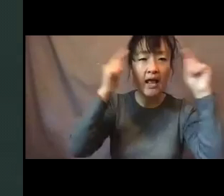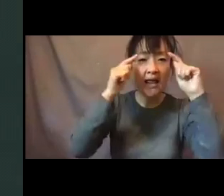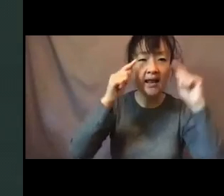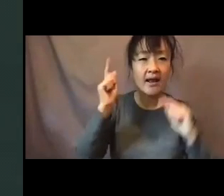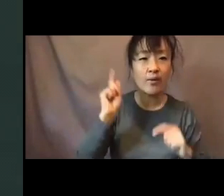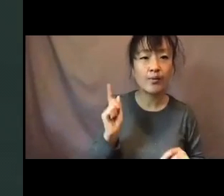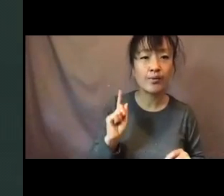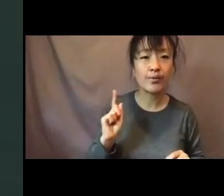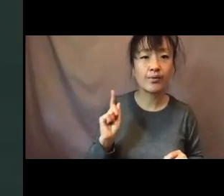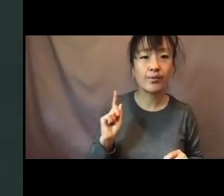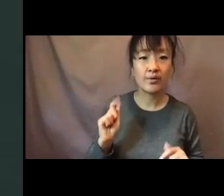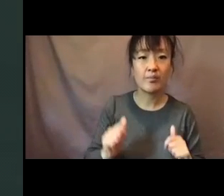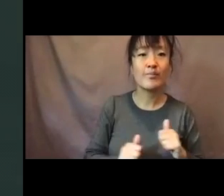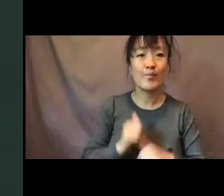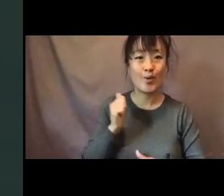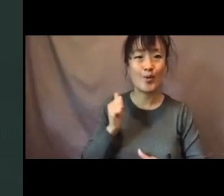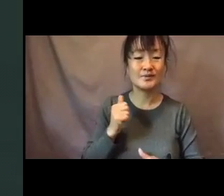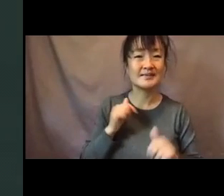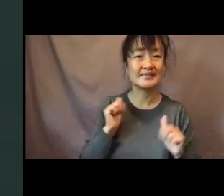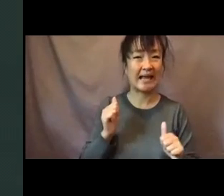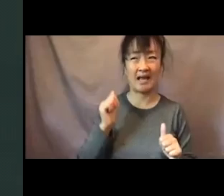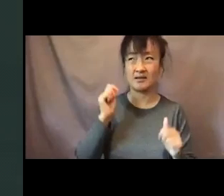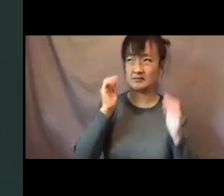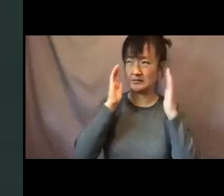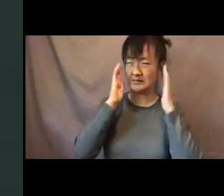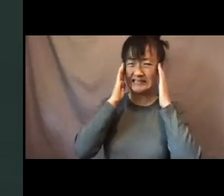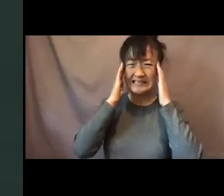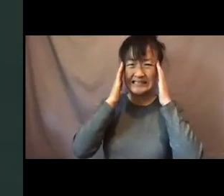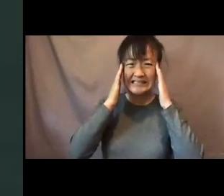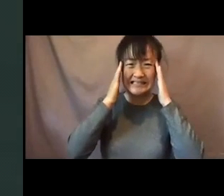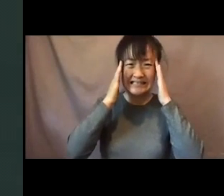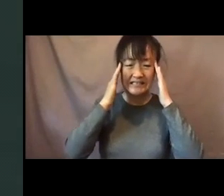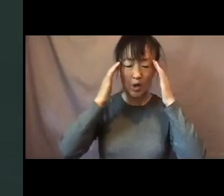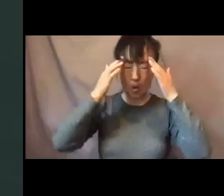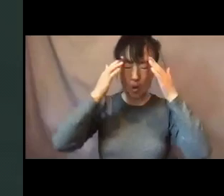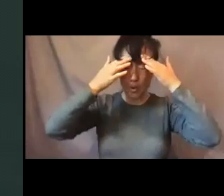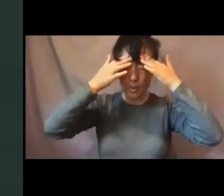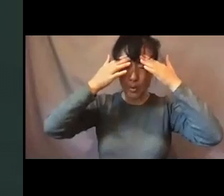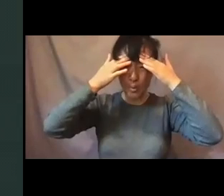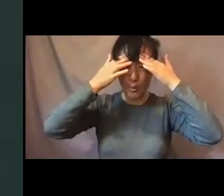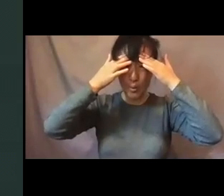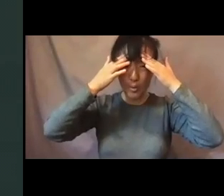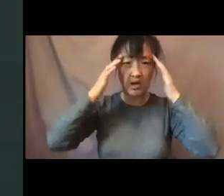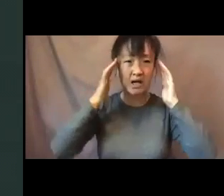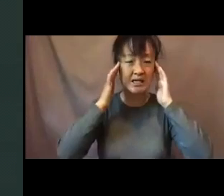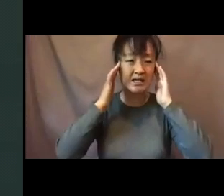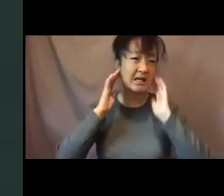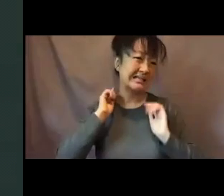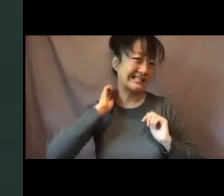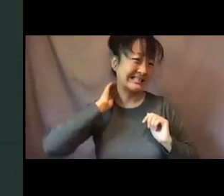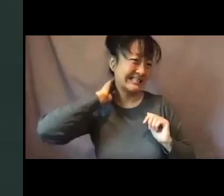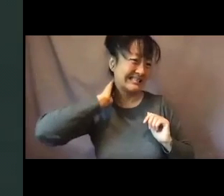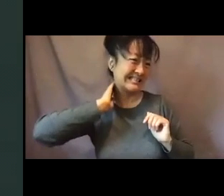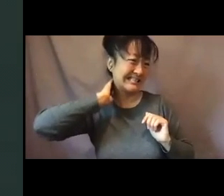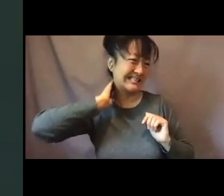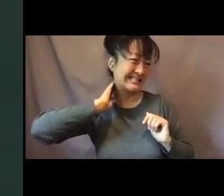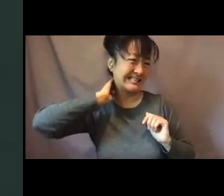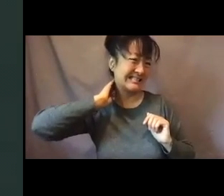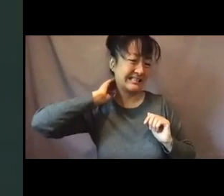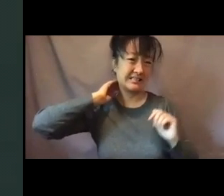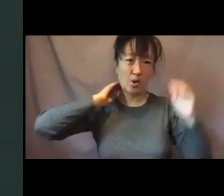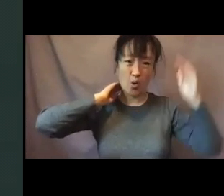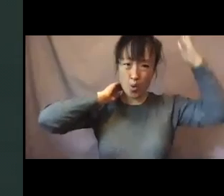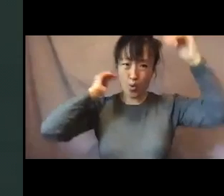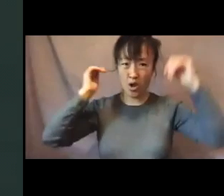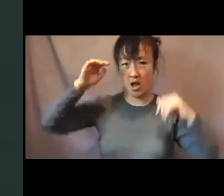know, most people will actually be able to identify, well, it's sort of more towards the front often, or I often experience sort of at the vertex at the top of my